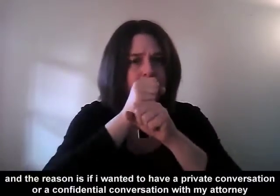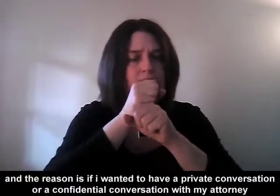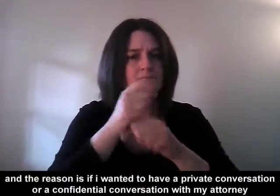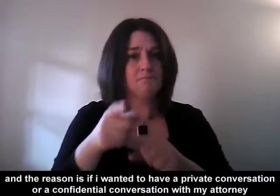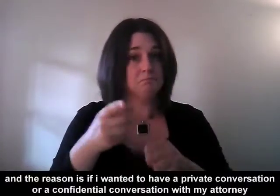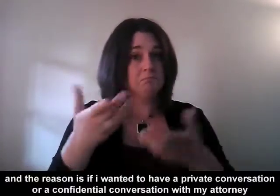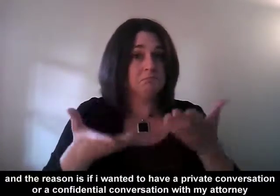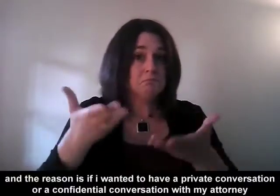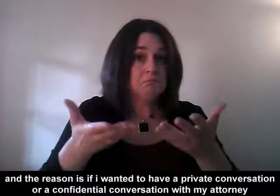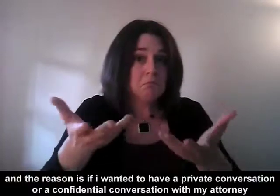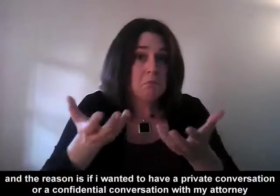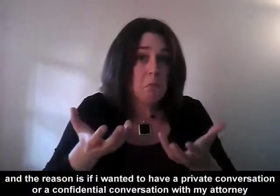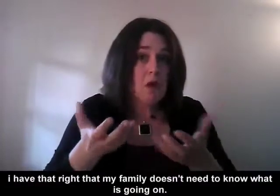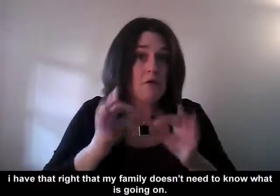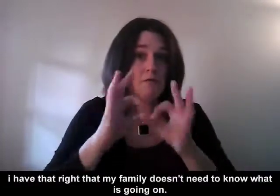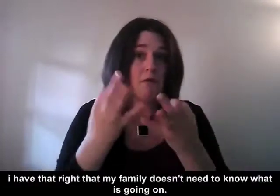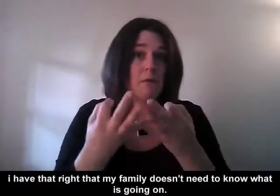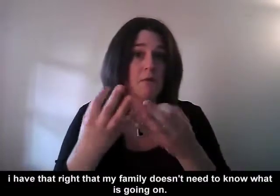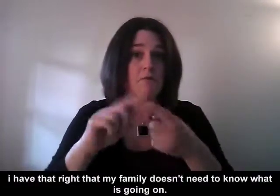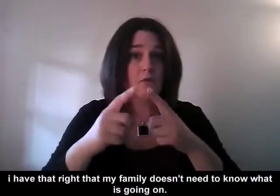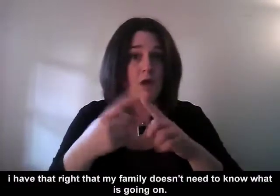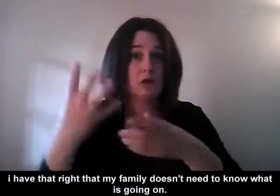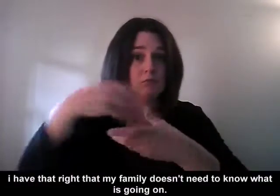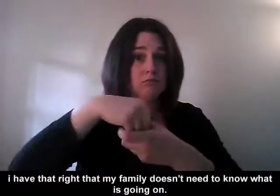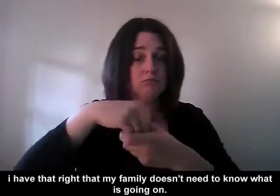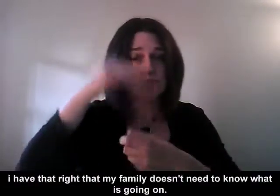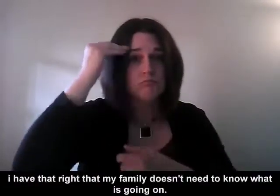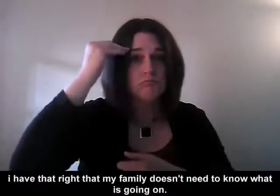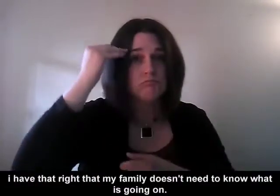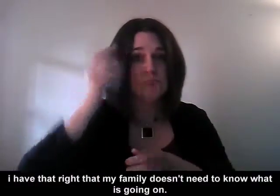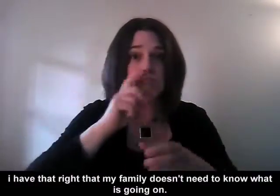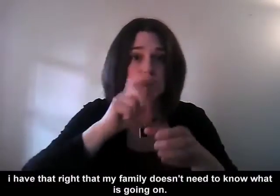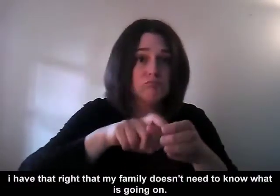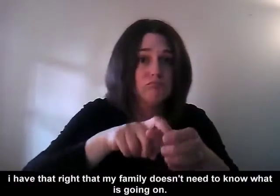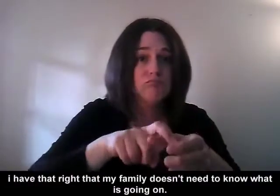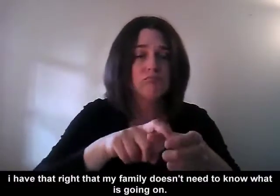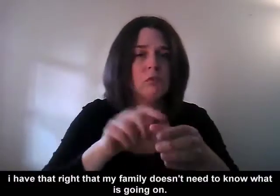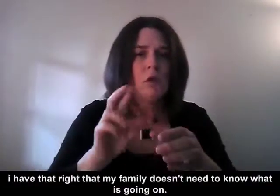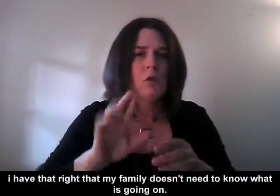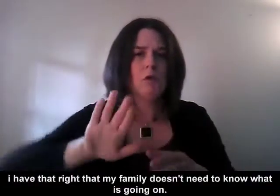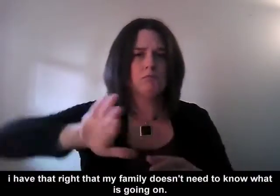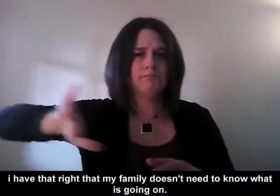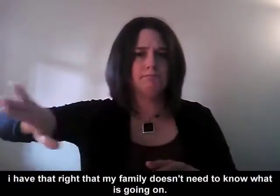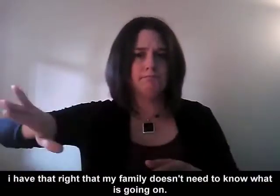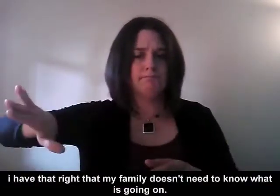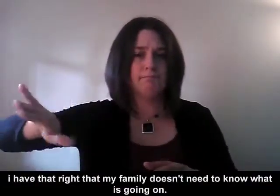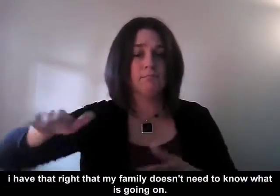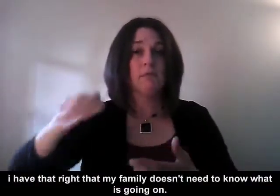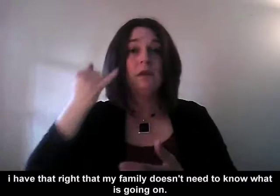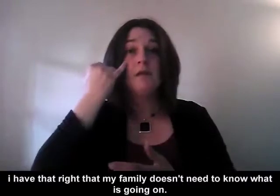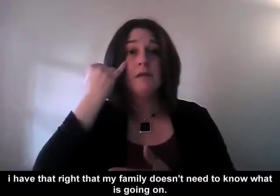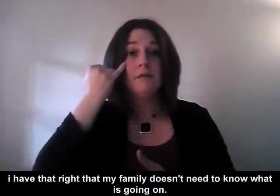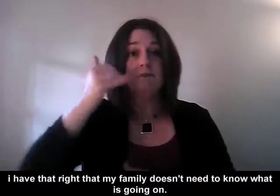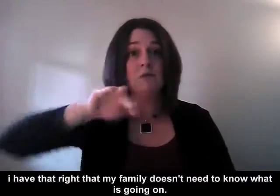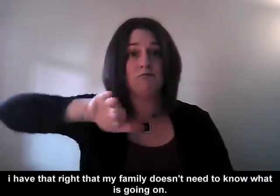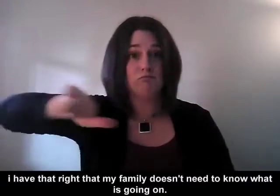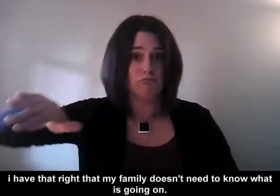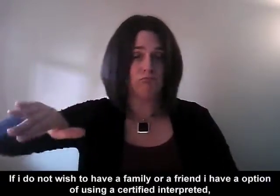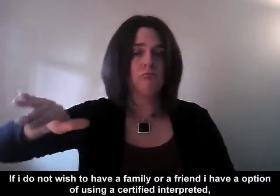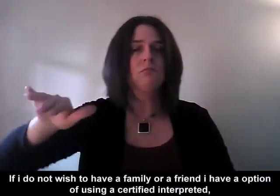confidential conversation with my attorney, I have that right that my family doesn't need to know what is going on. If I do